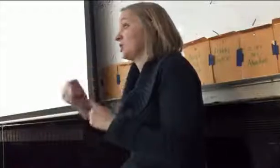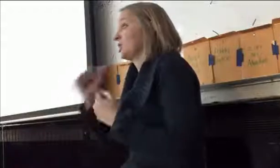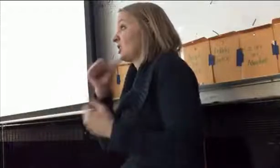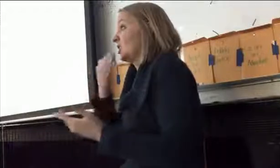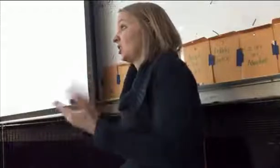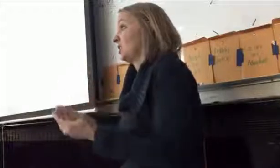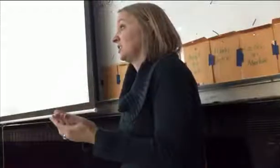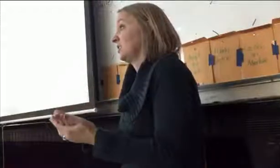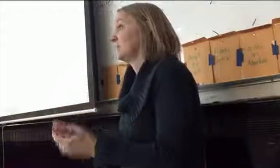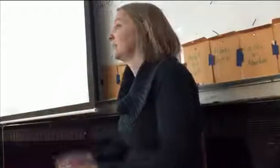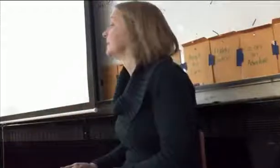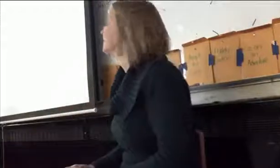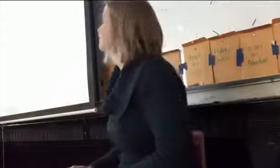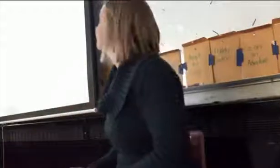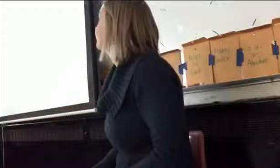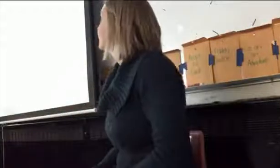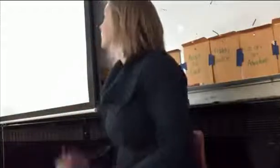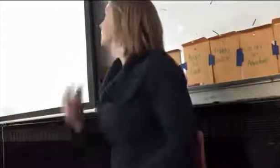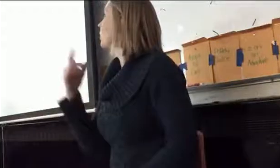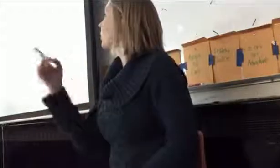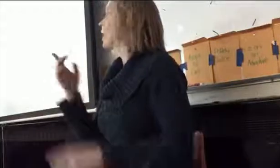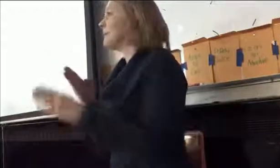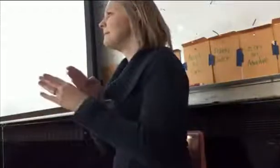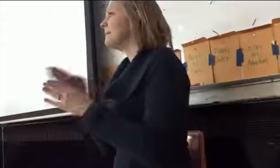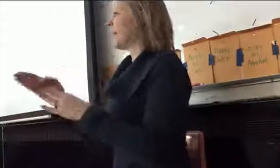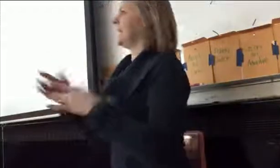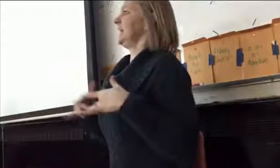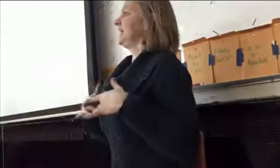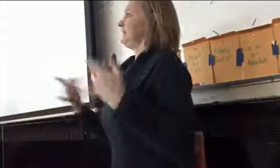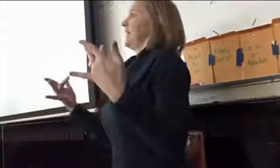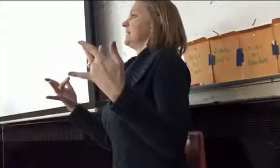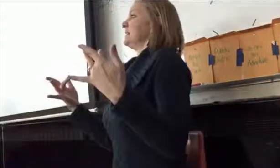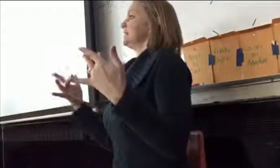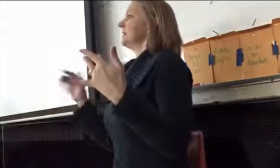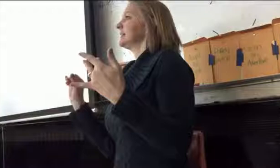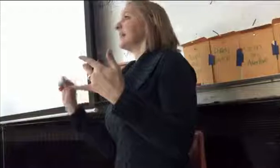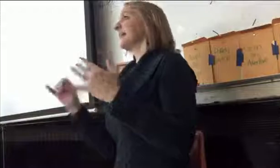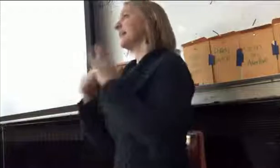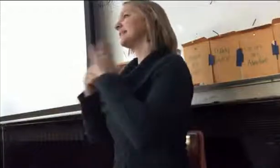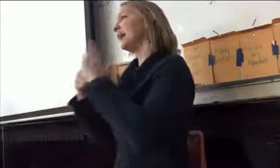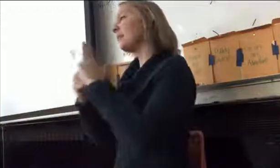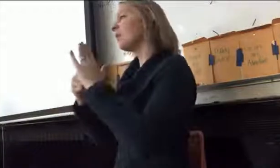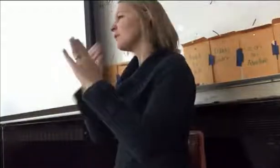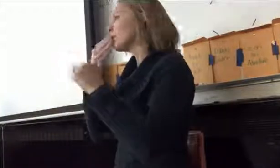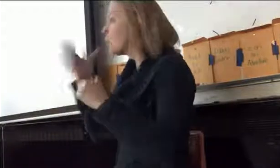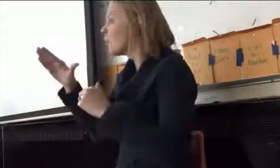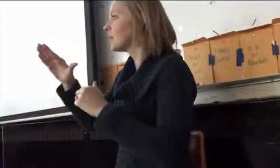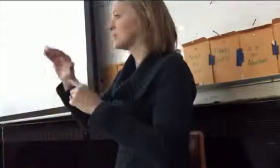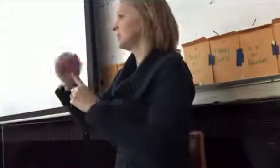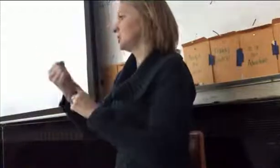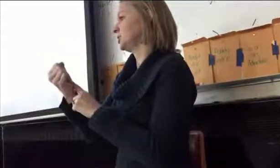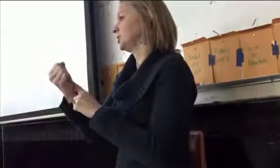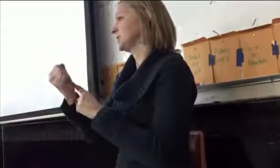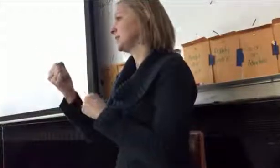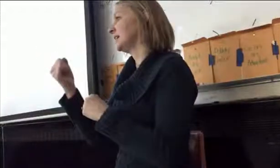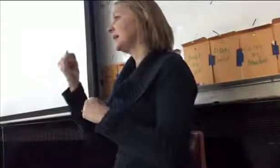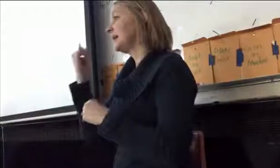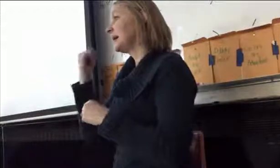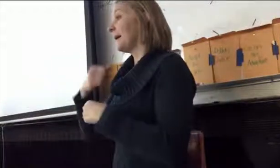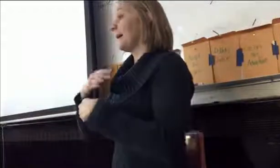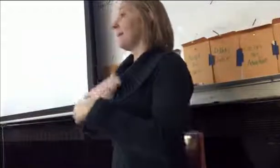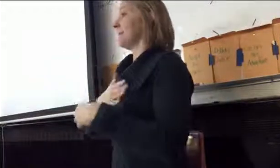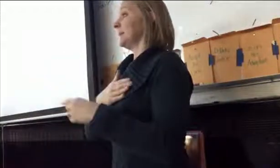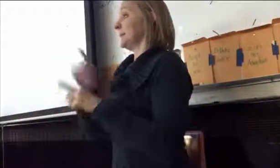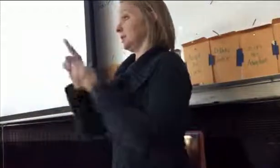very good. Now, there's one major event, though, that kind of is like the example of poor work conditions. And if you will make sure to star it,